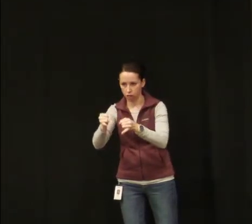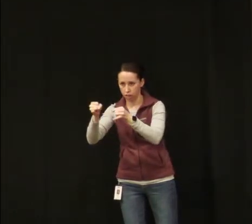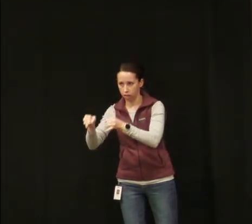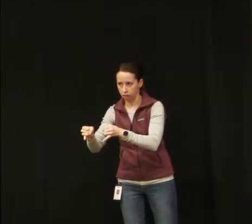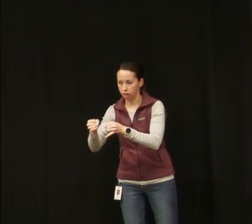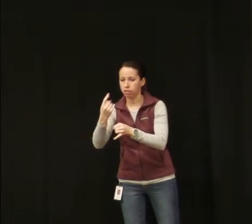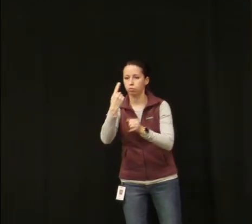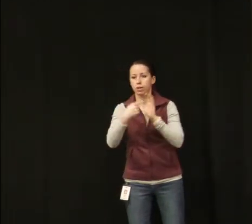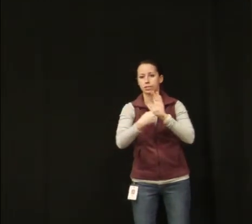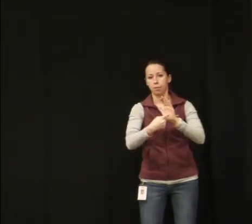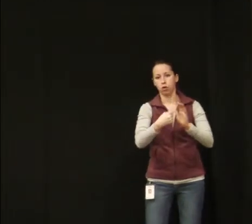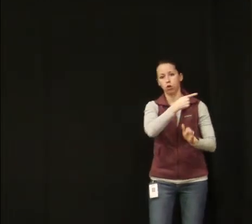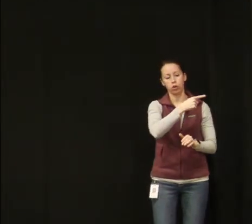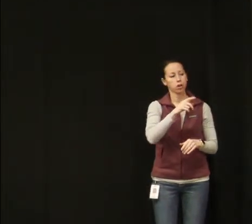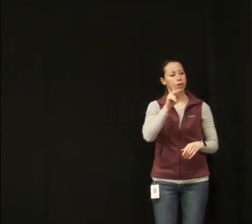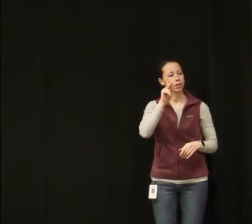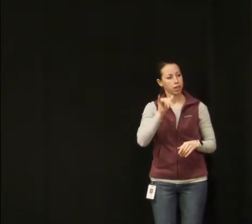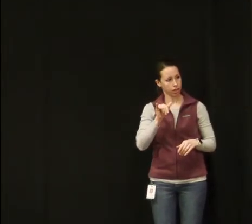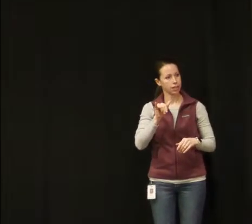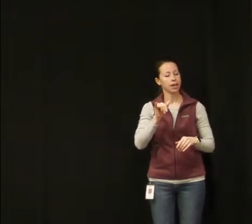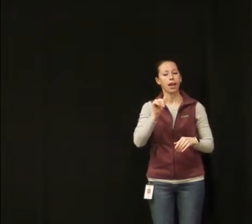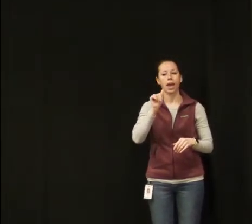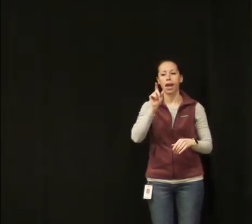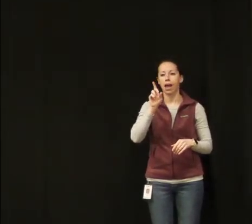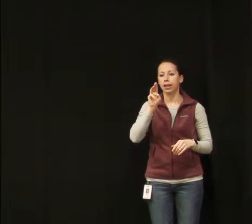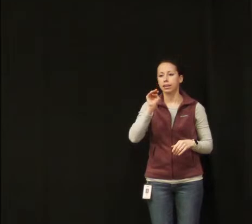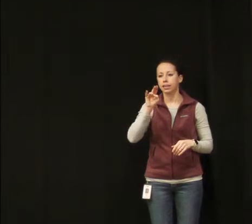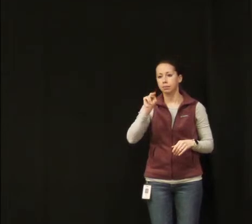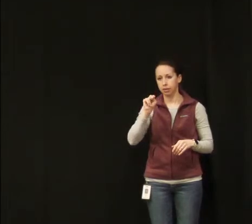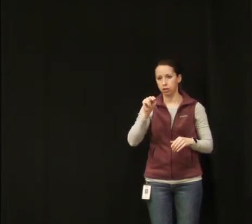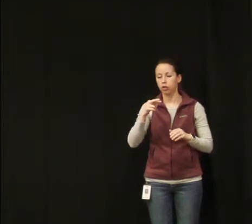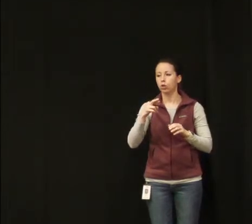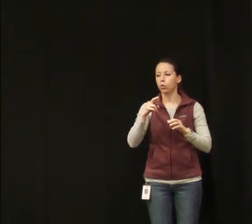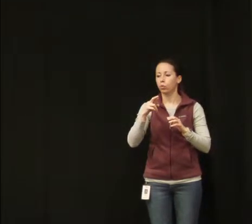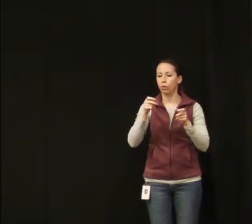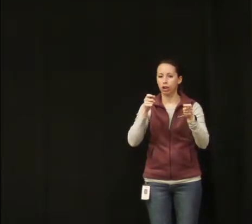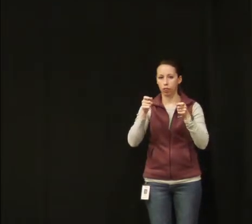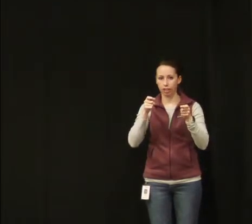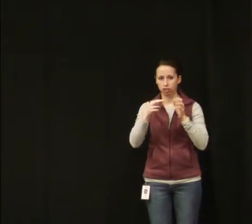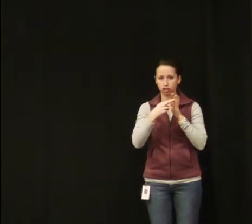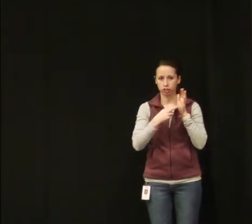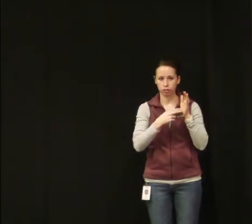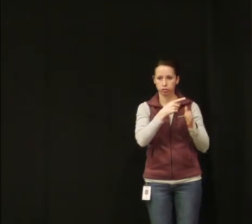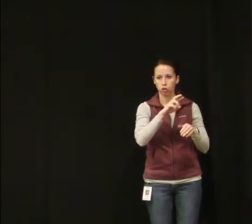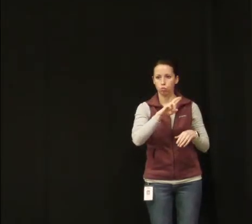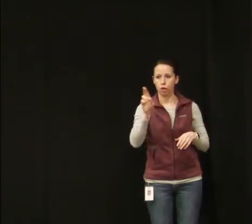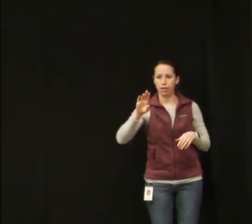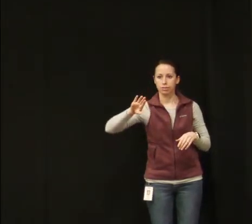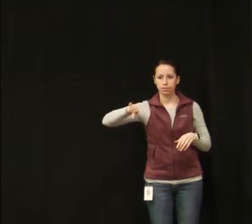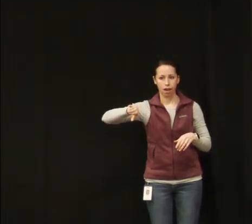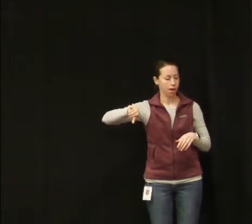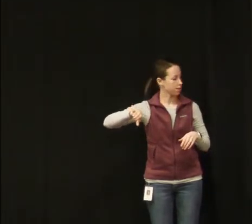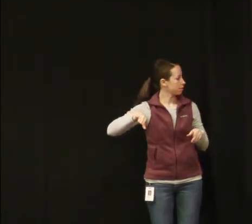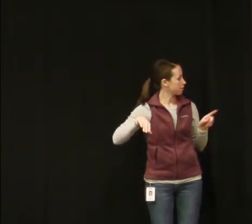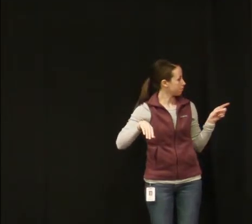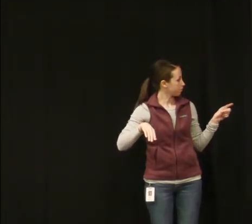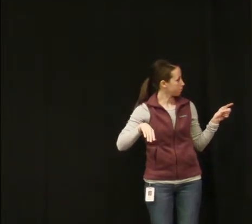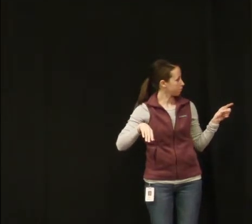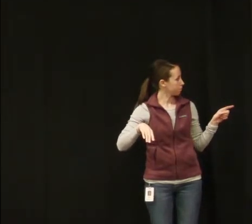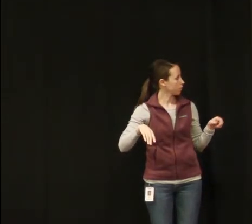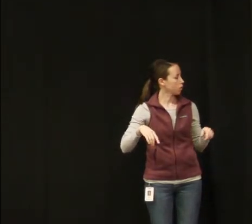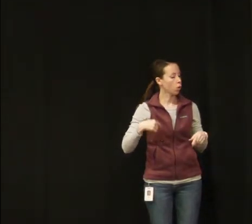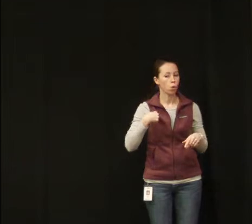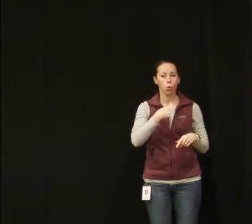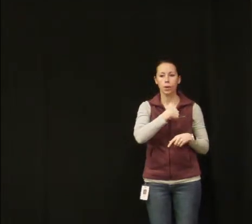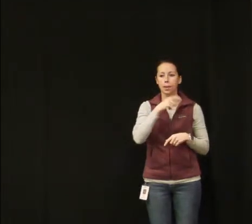Kentucky Administrative Regulations. Is right here on the right side. It says, we need to include